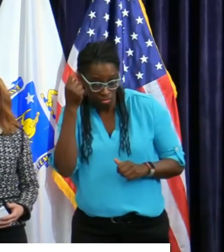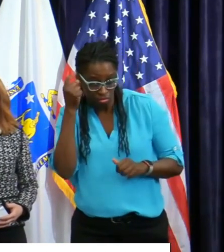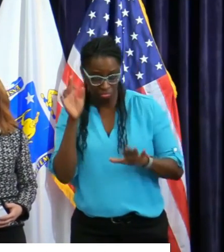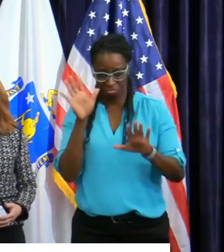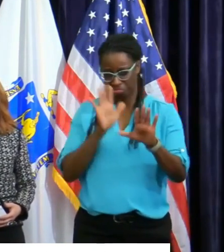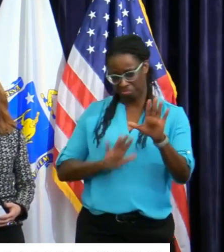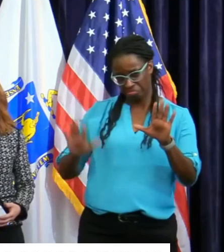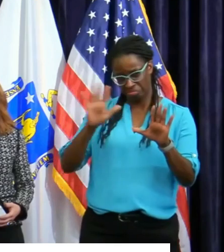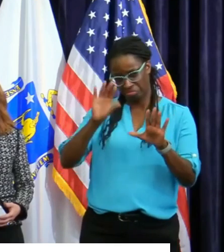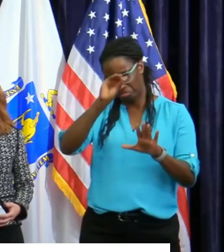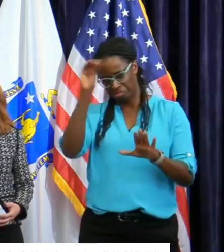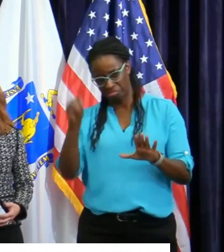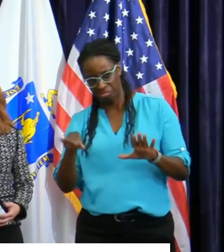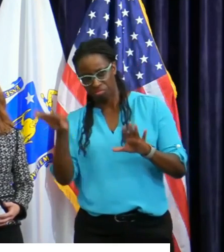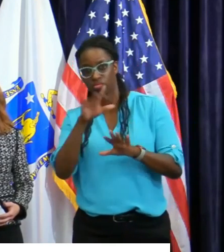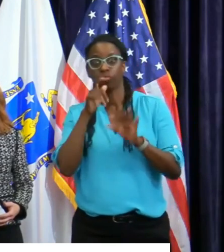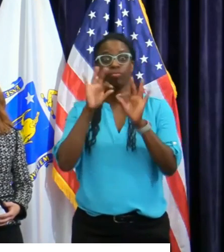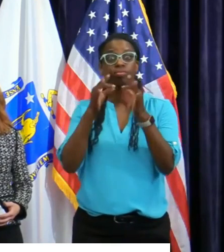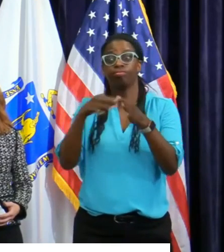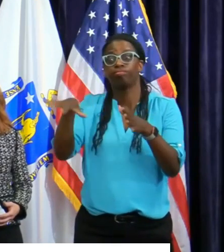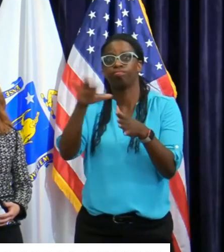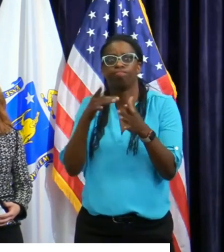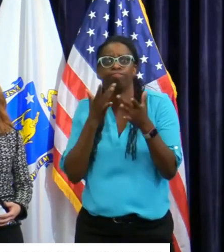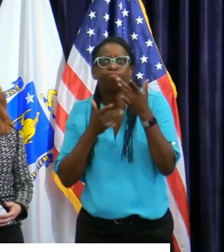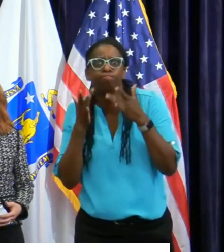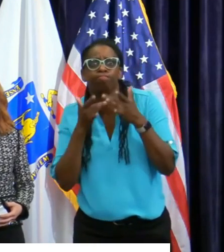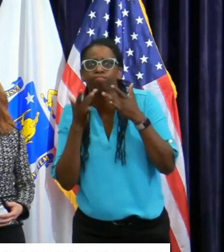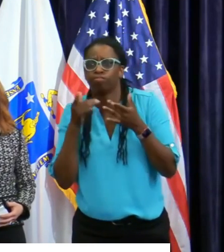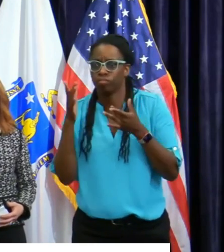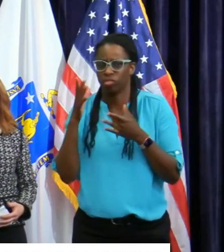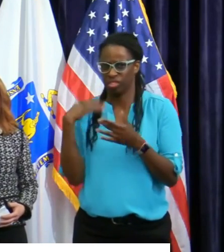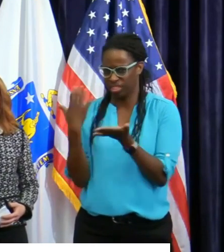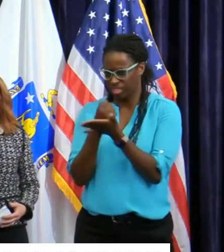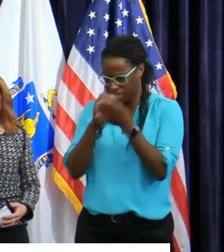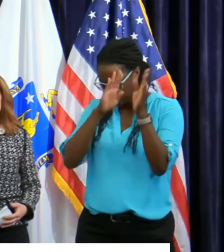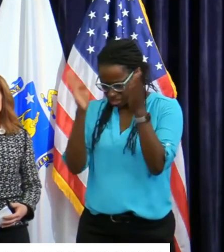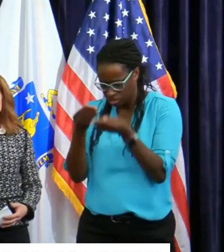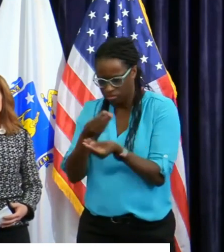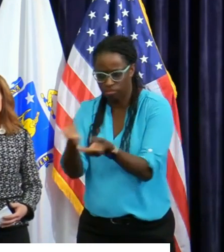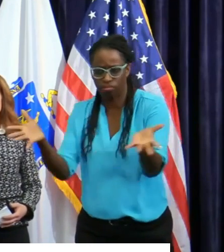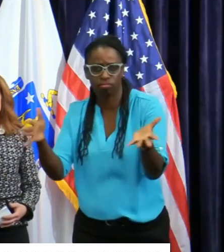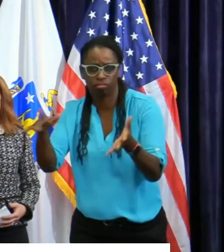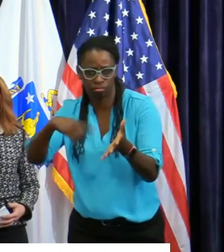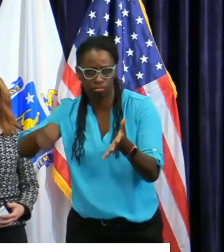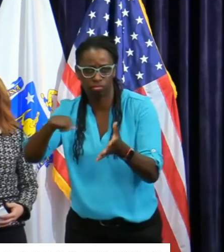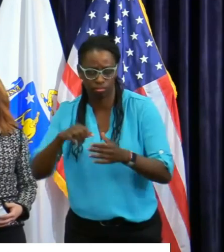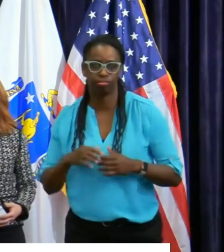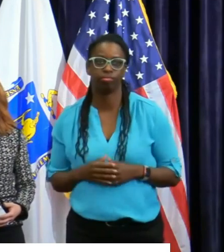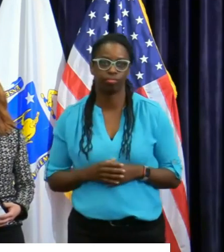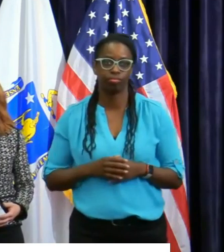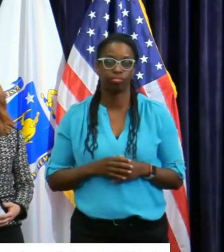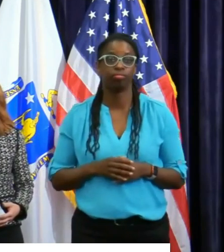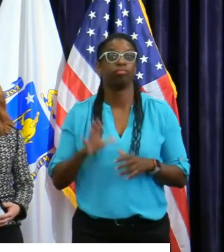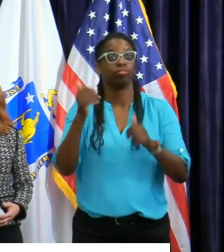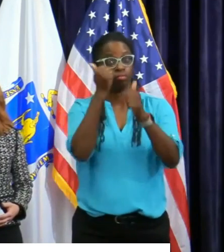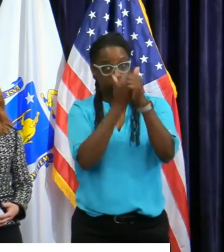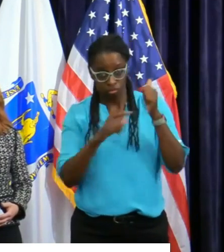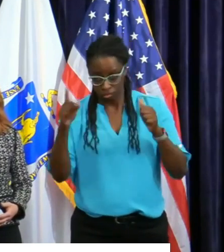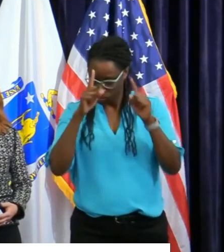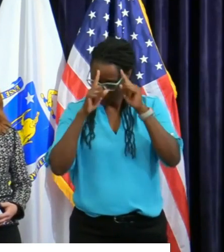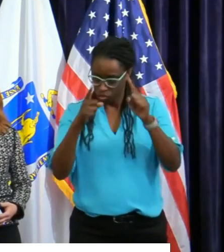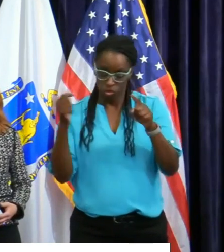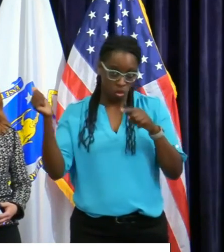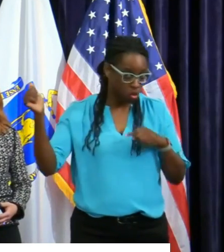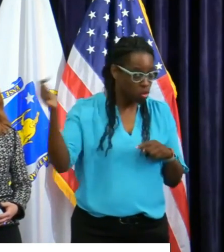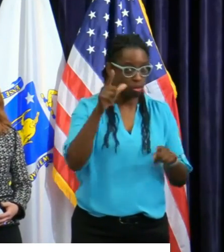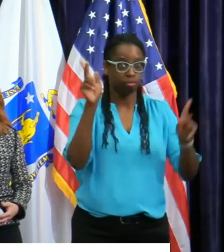of families below the poverty level, according to the U.S. Census Bureau. The goal here is to help those families who face the